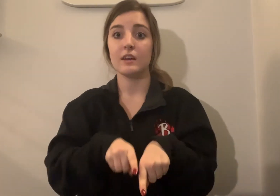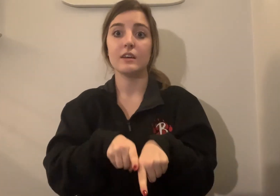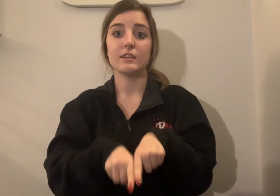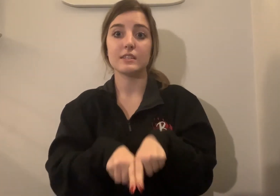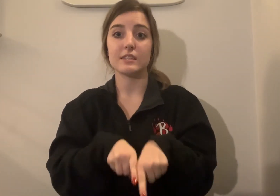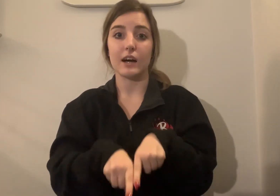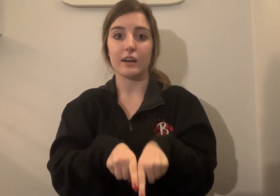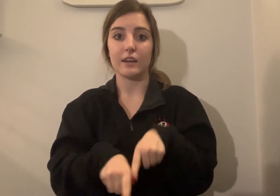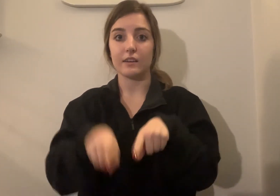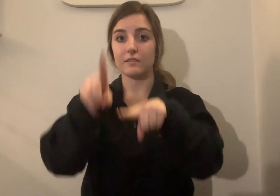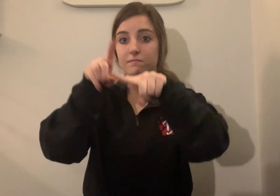Stocking.